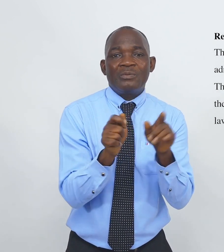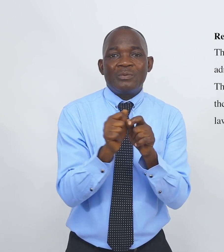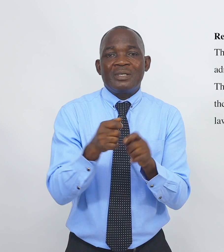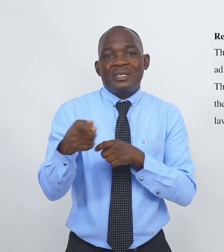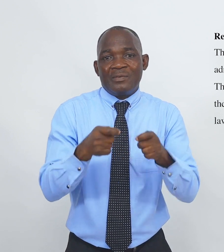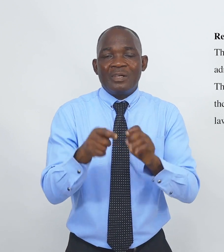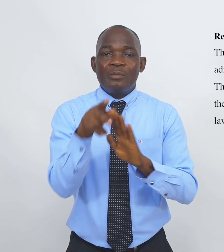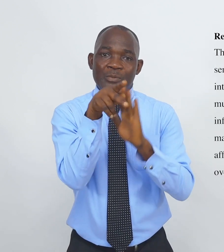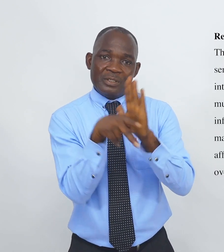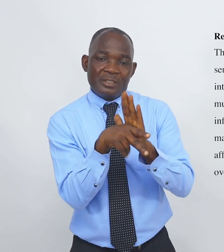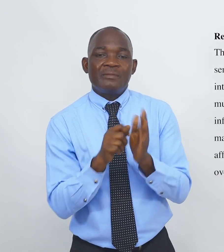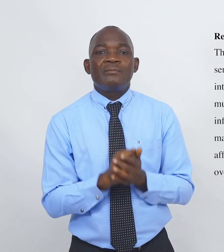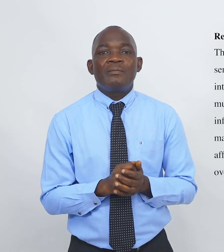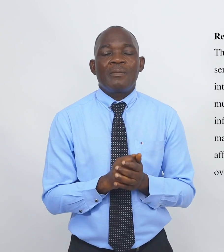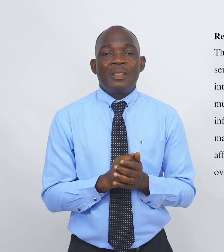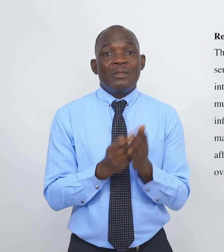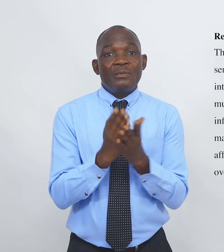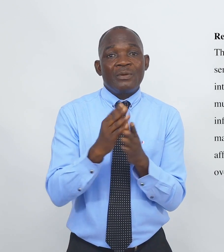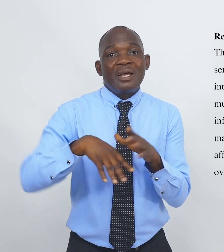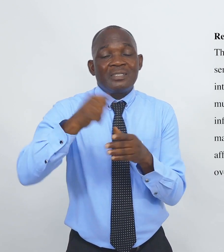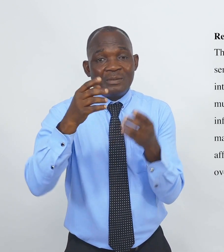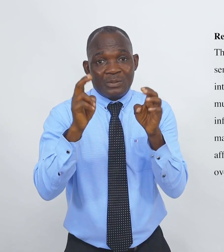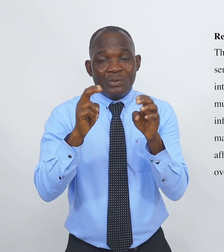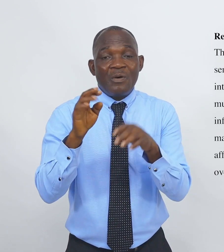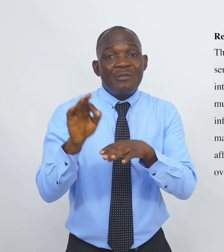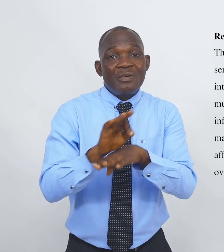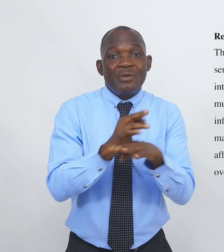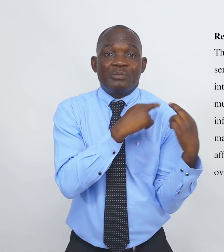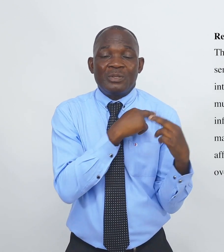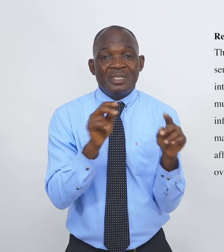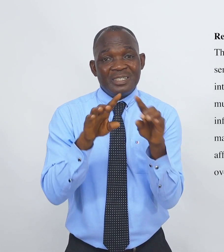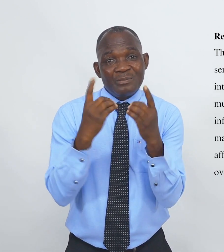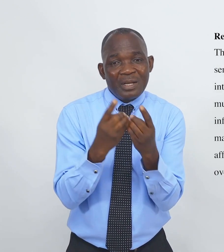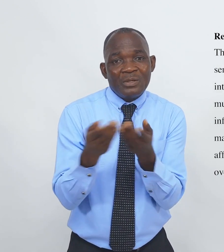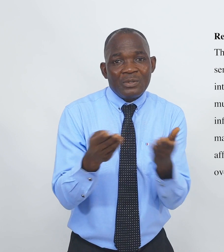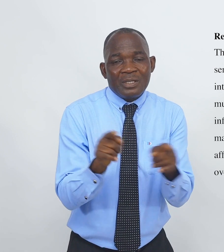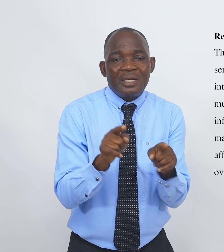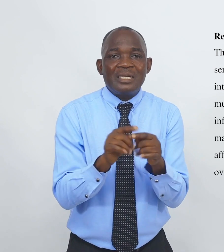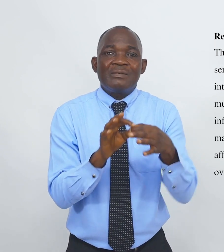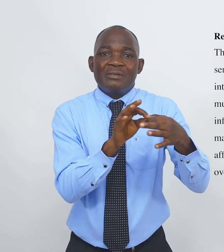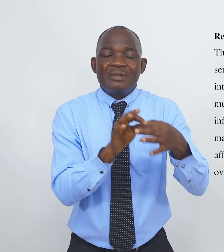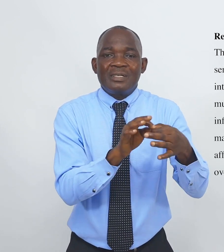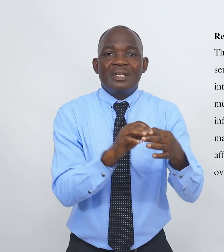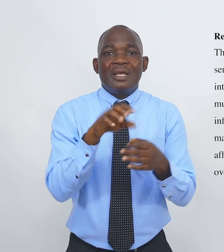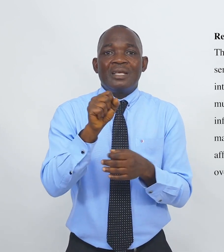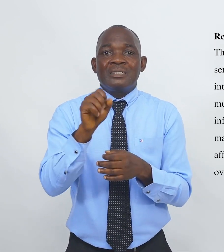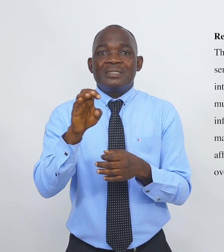governance policies. Through its external affairs function, the unit serves as the liaison between SEC and